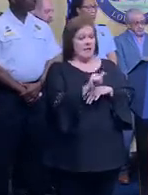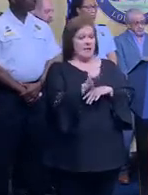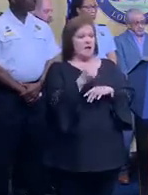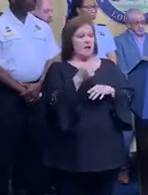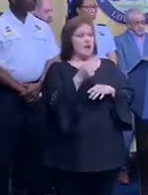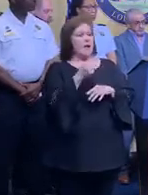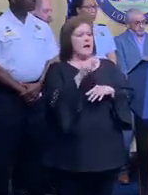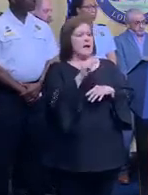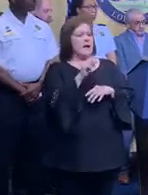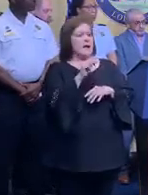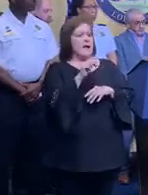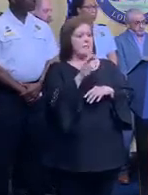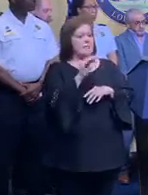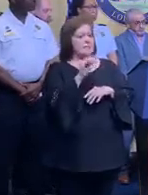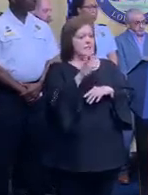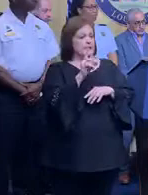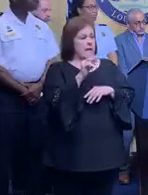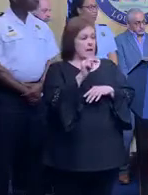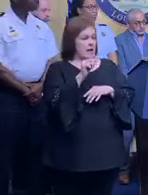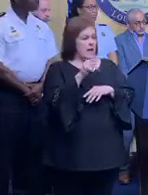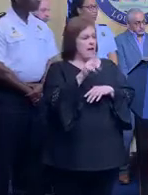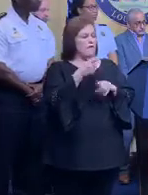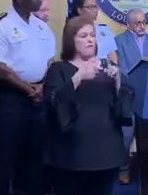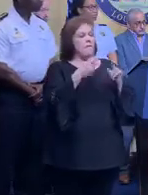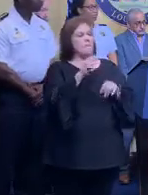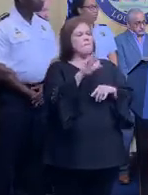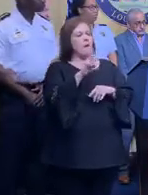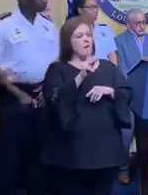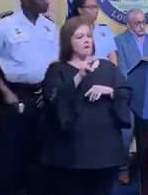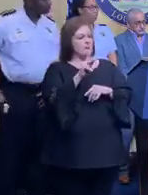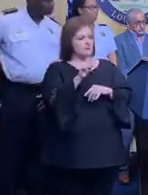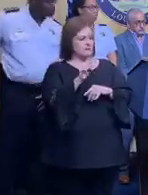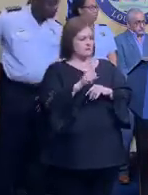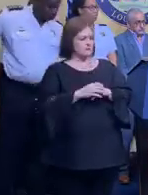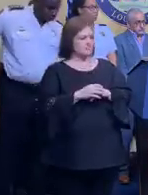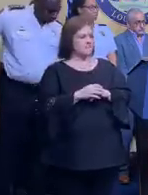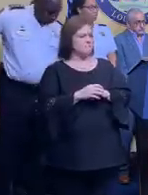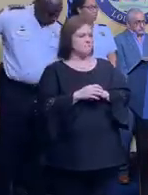hear from Ann McDonald, our Director of Park and Parkways.